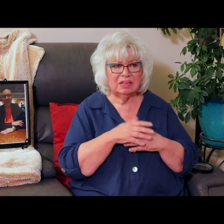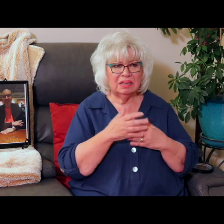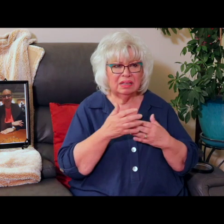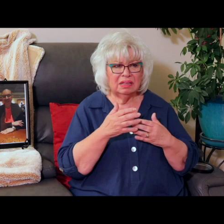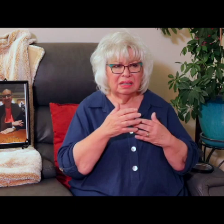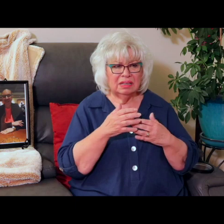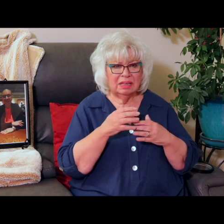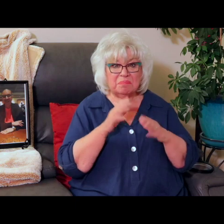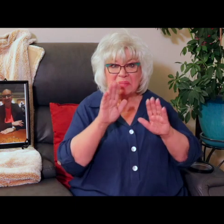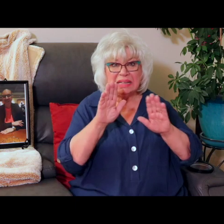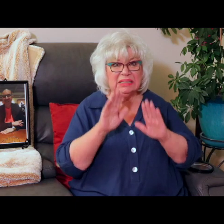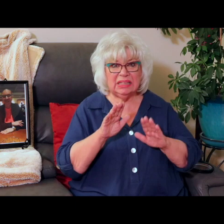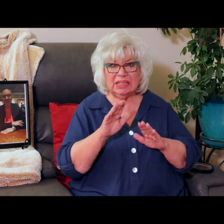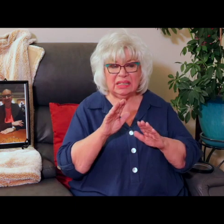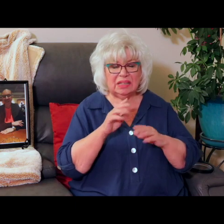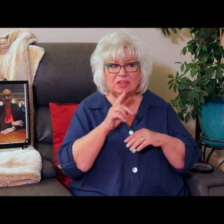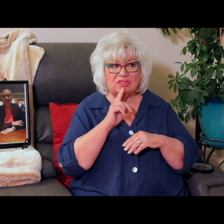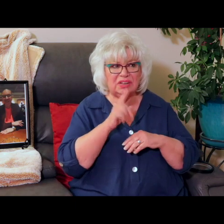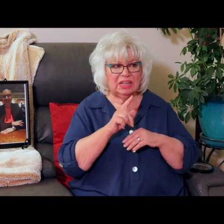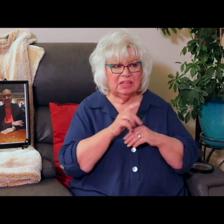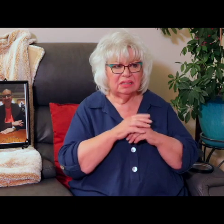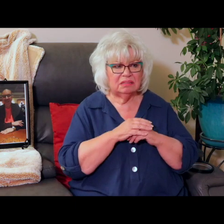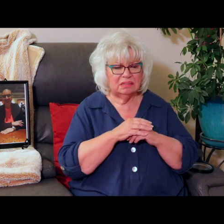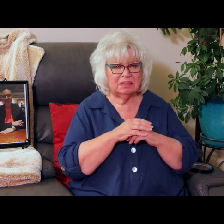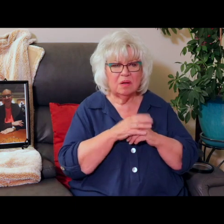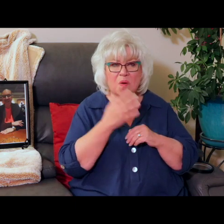just amazed by him, really.